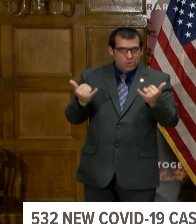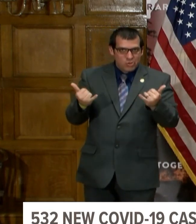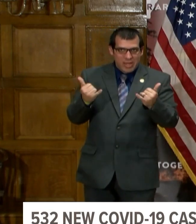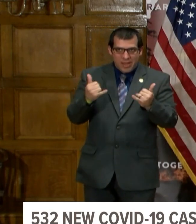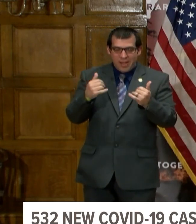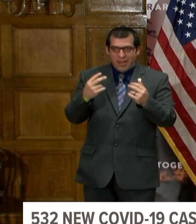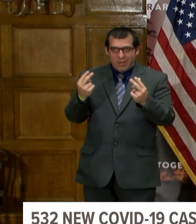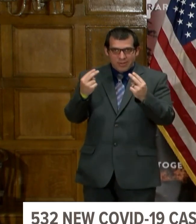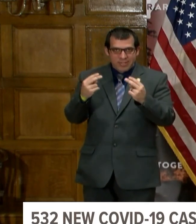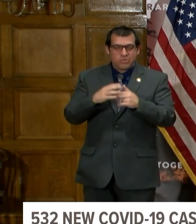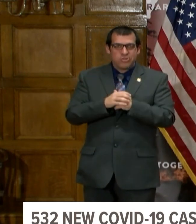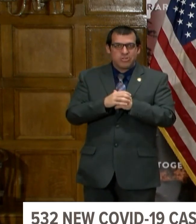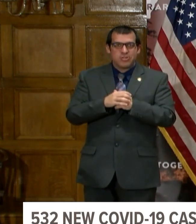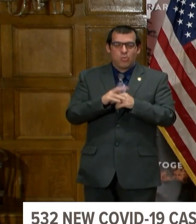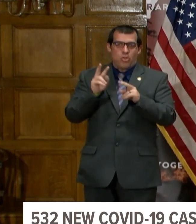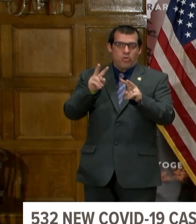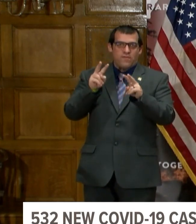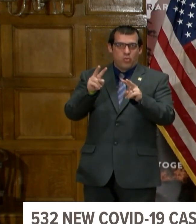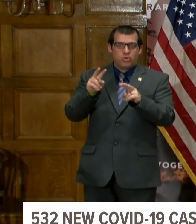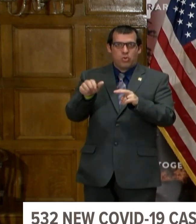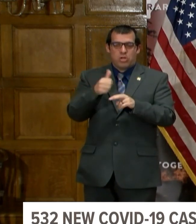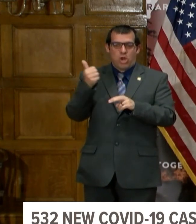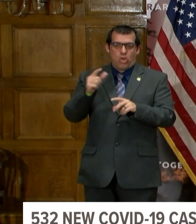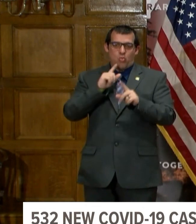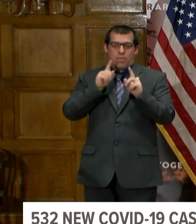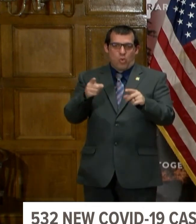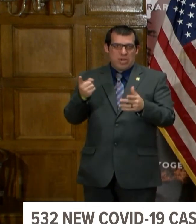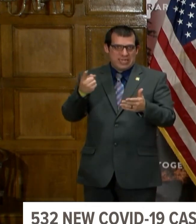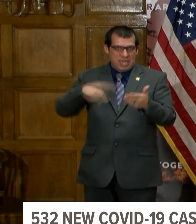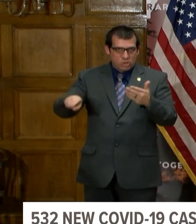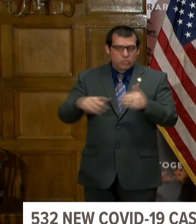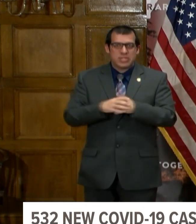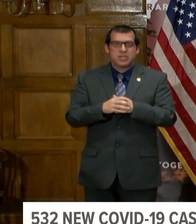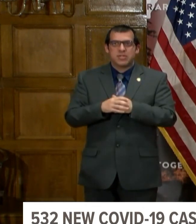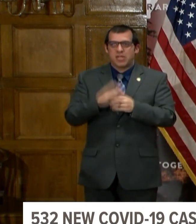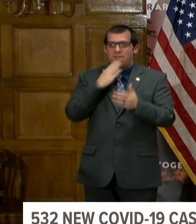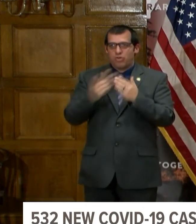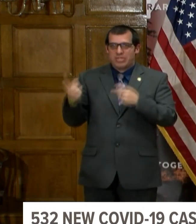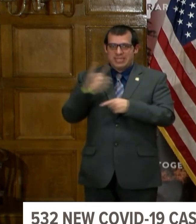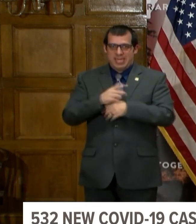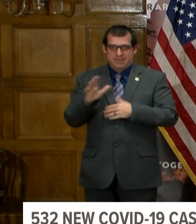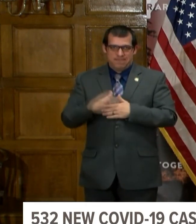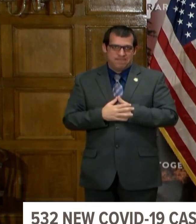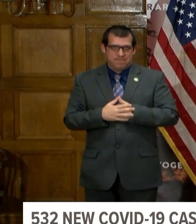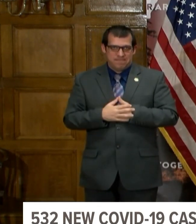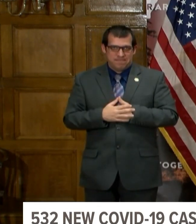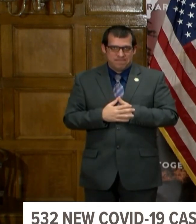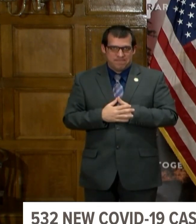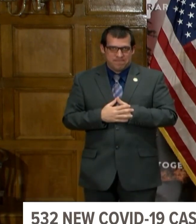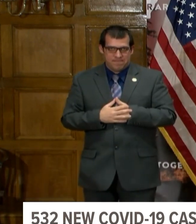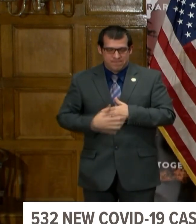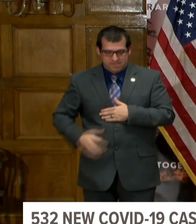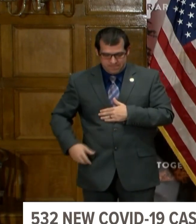and we'll look forward to another report next week. Have a good day.